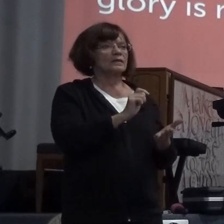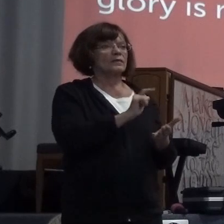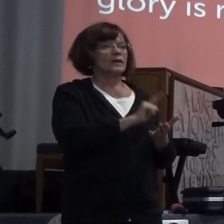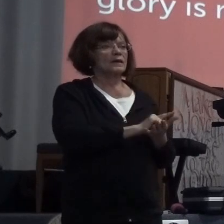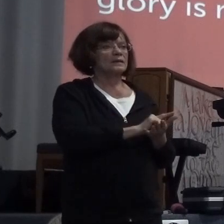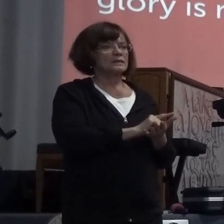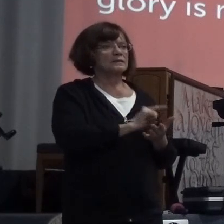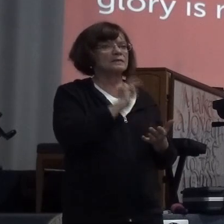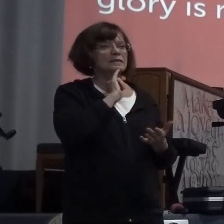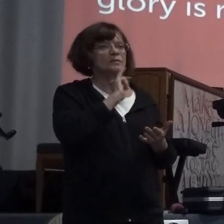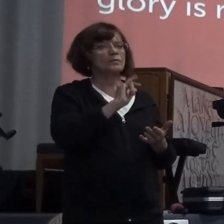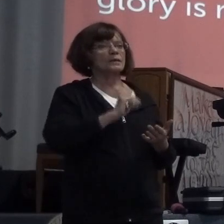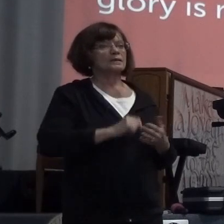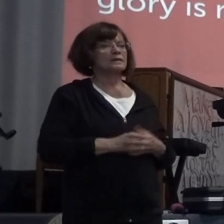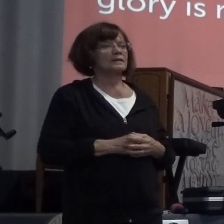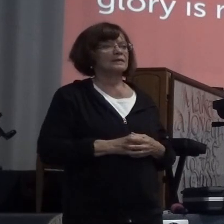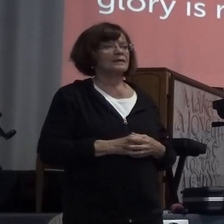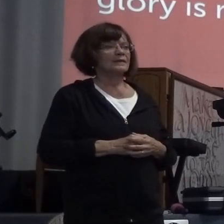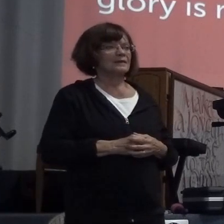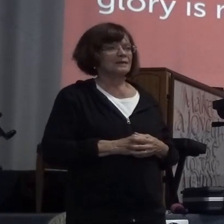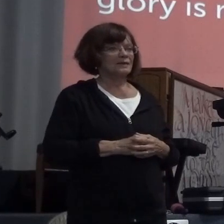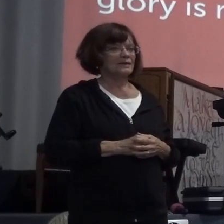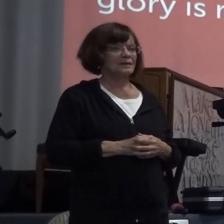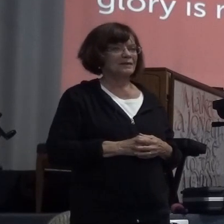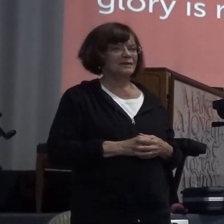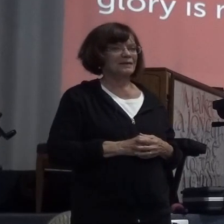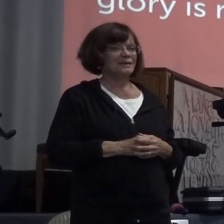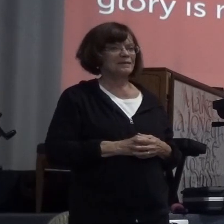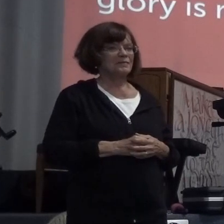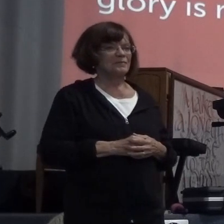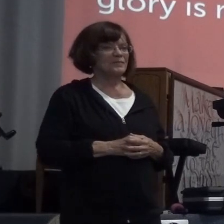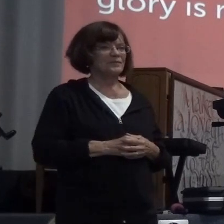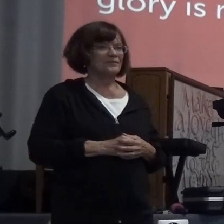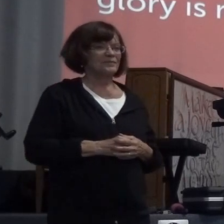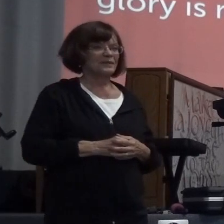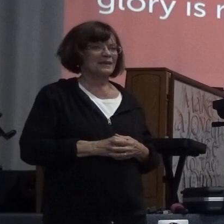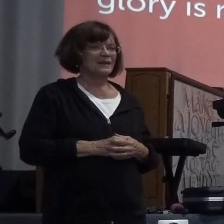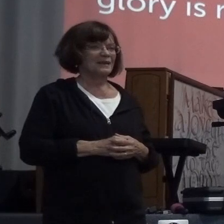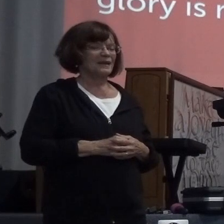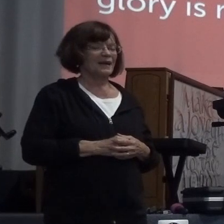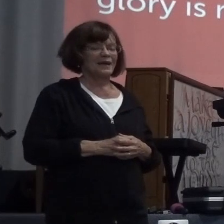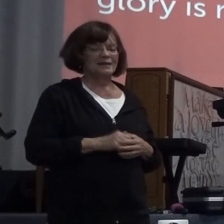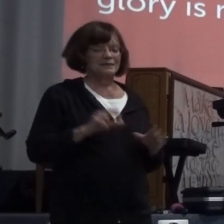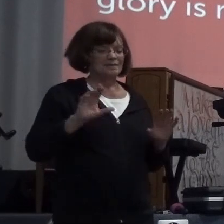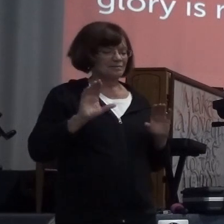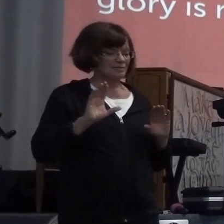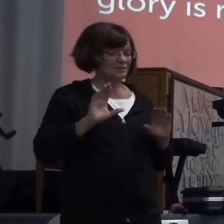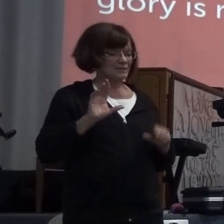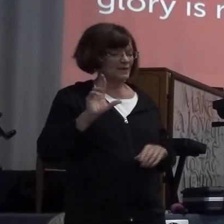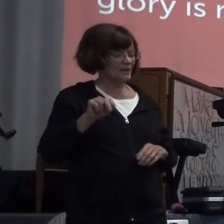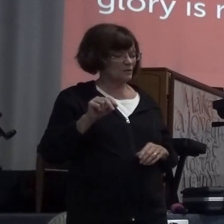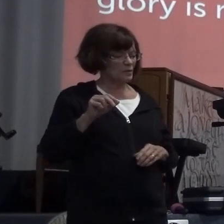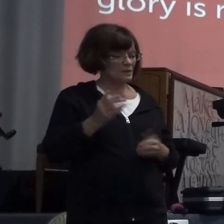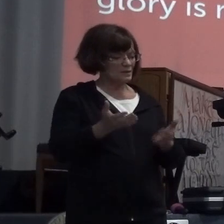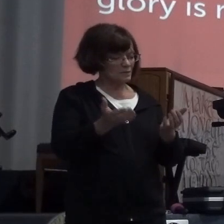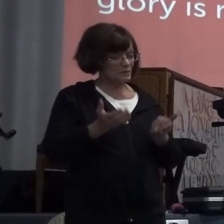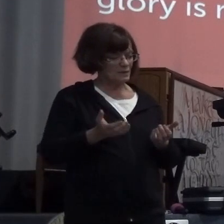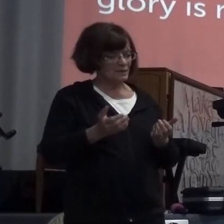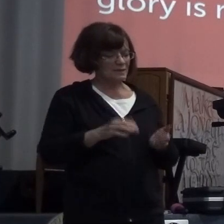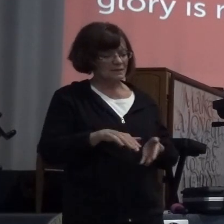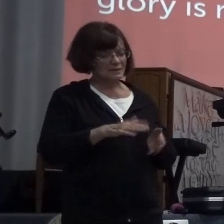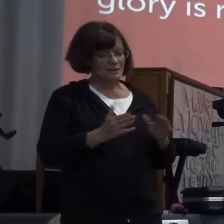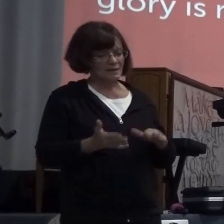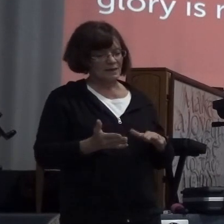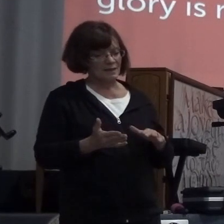martyr, but it would be a glorious thing, wouldn't it be? I don't want to either, but it'd still be an honor to